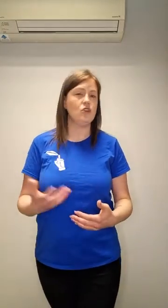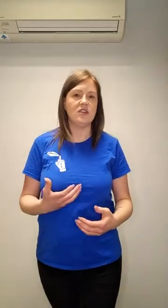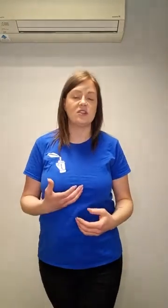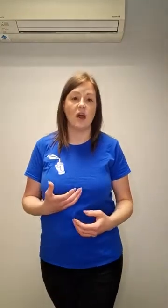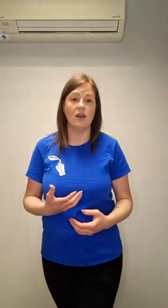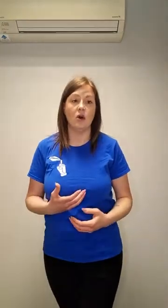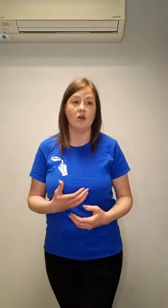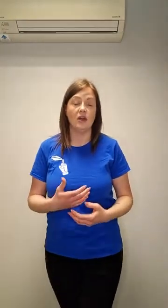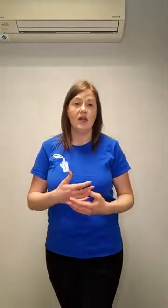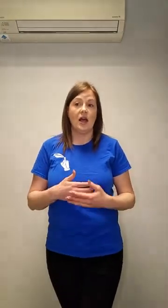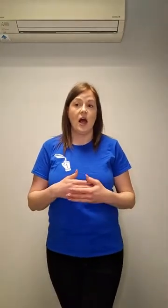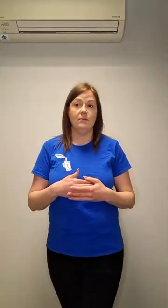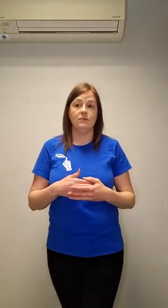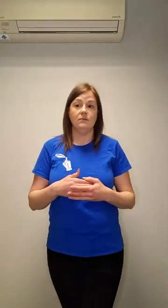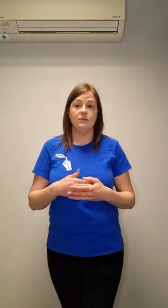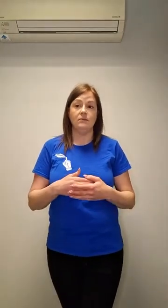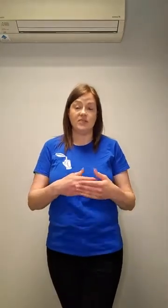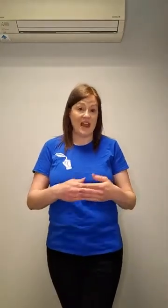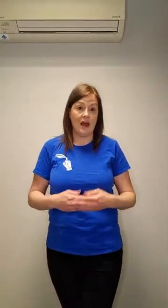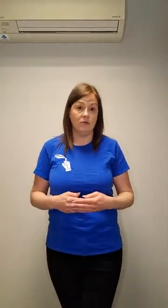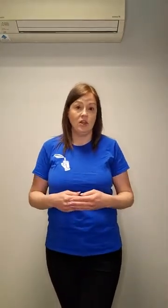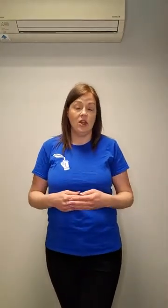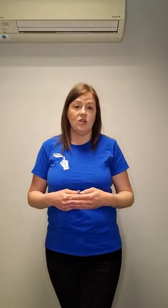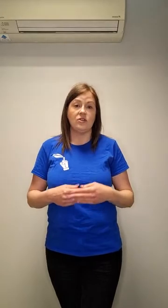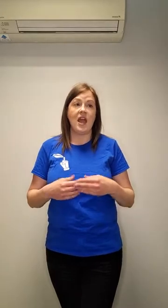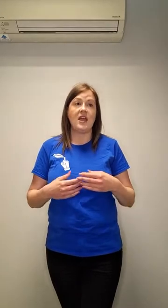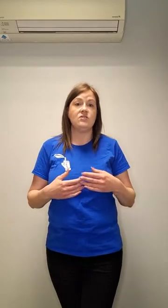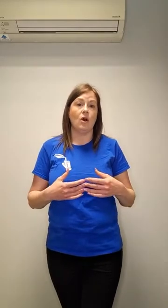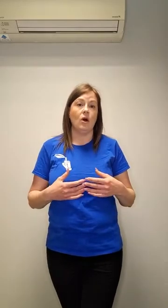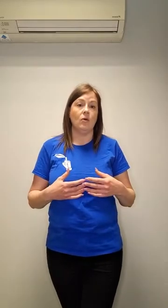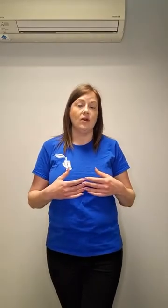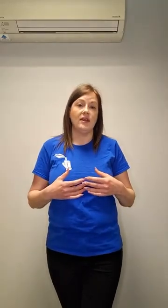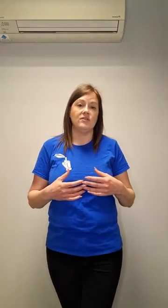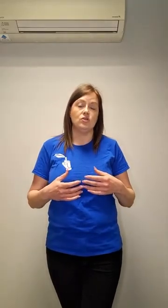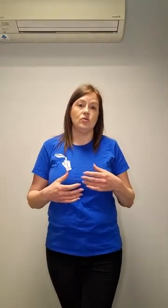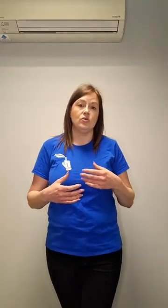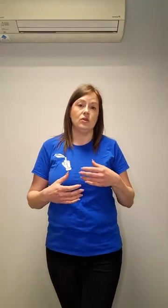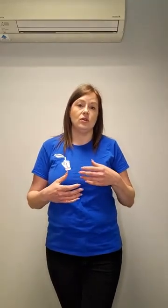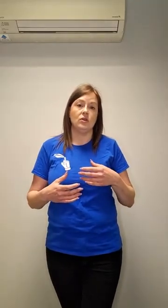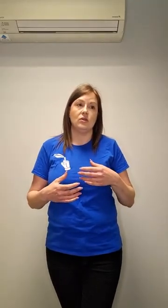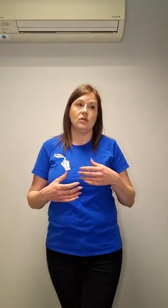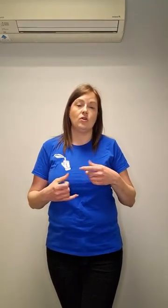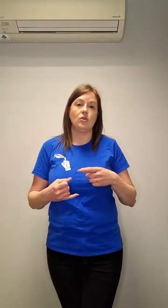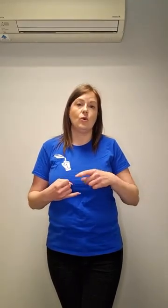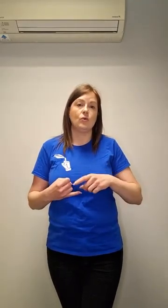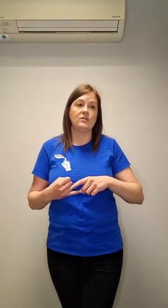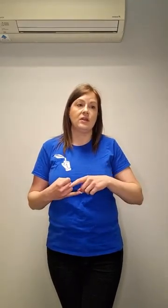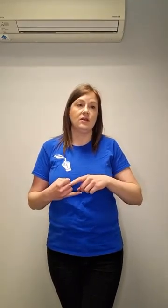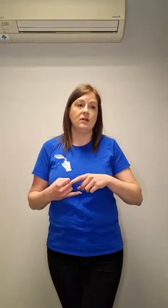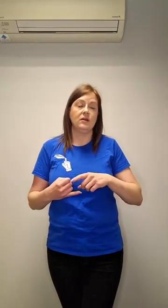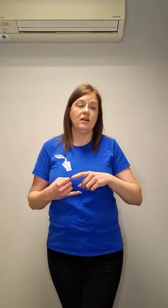using Signalong down, the end goal is to cause